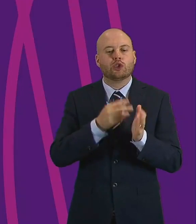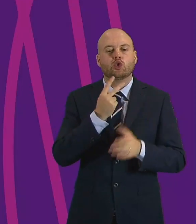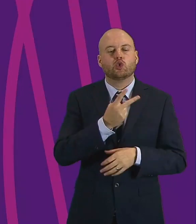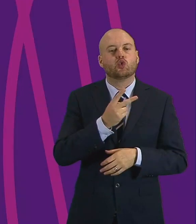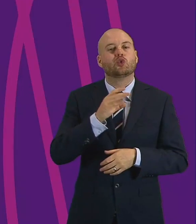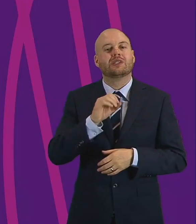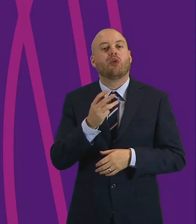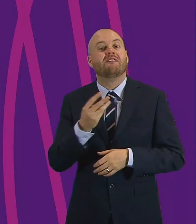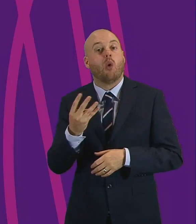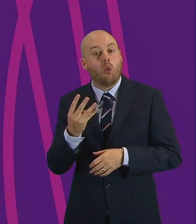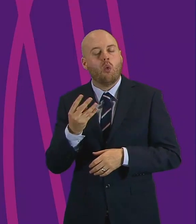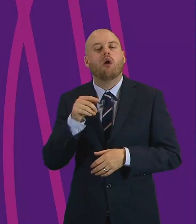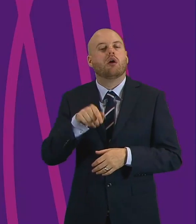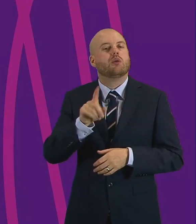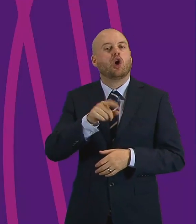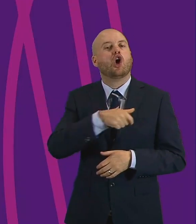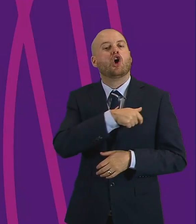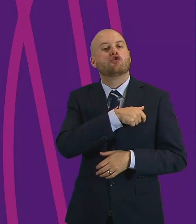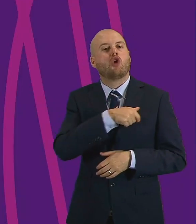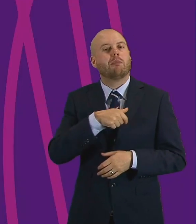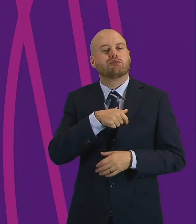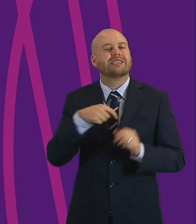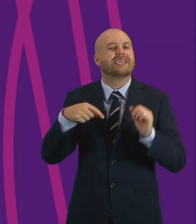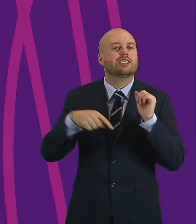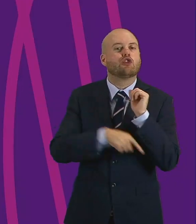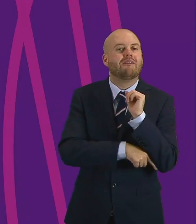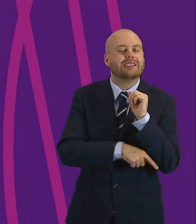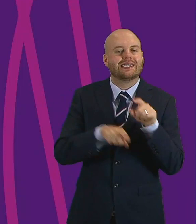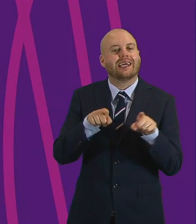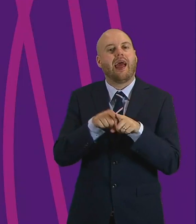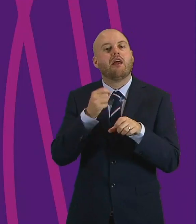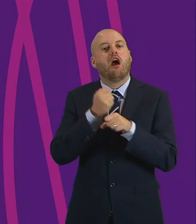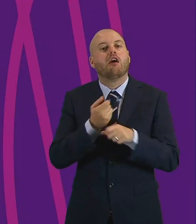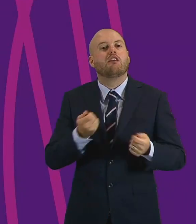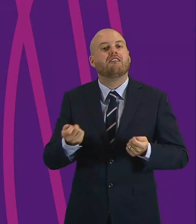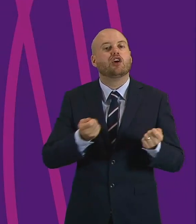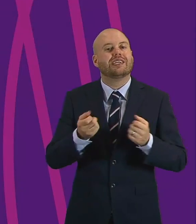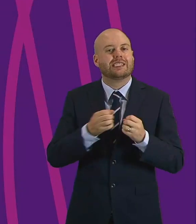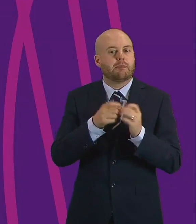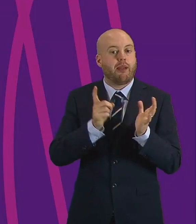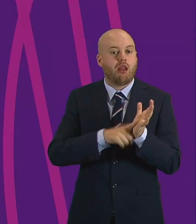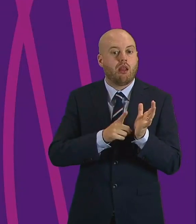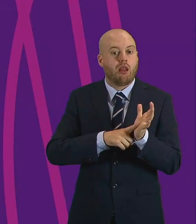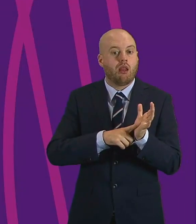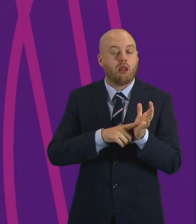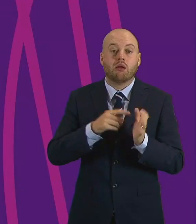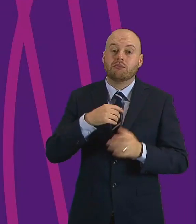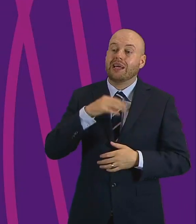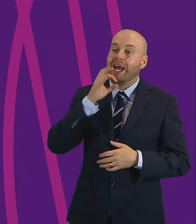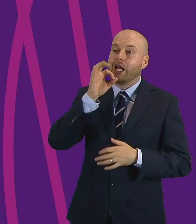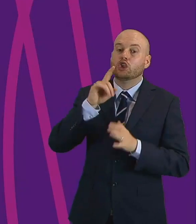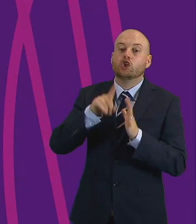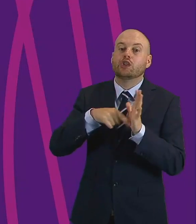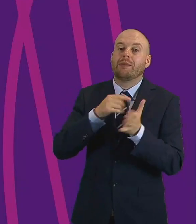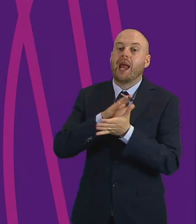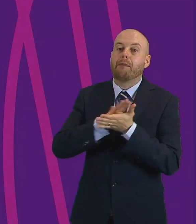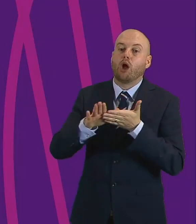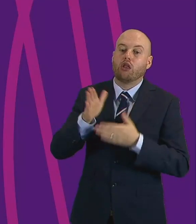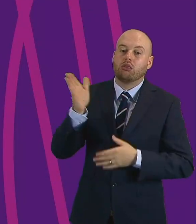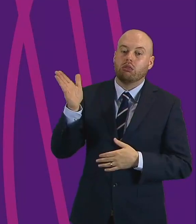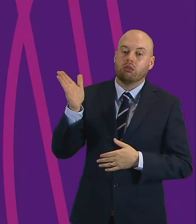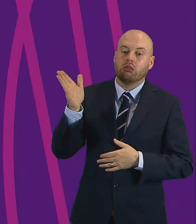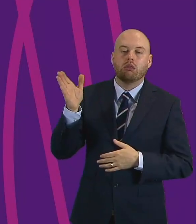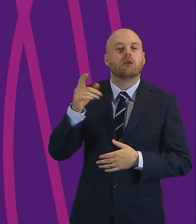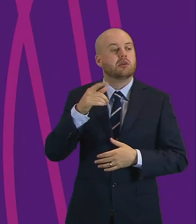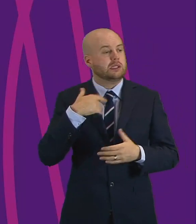22034 on corporate insolvency and governance bill. Could I call on Jamie Hepburn to move this motion?